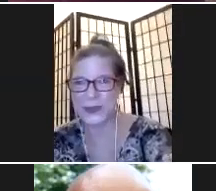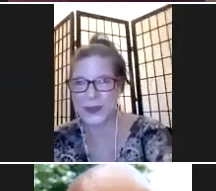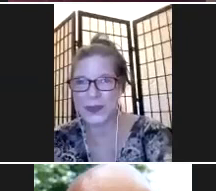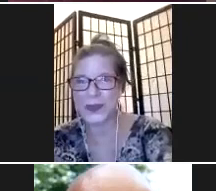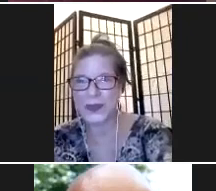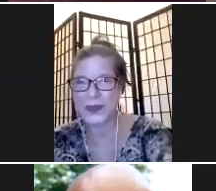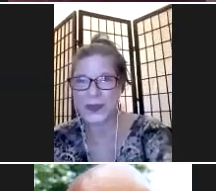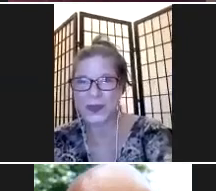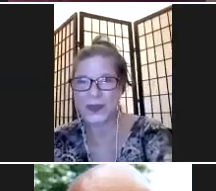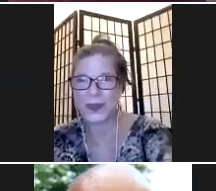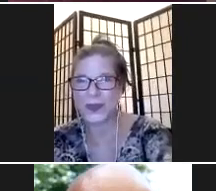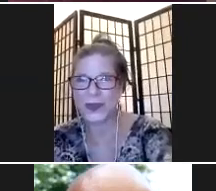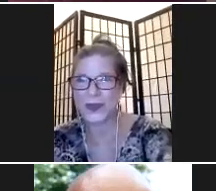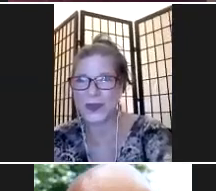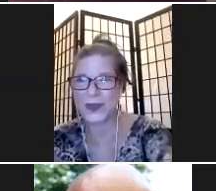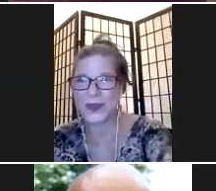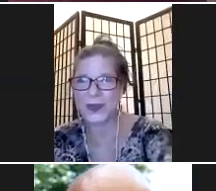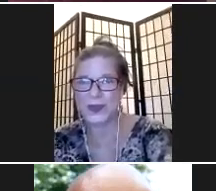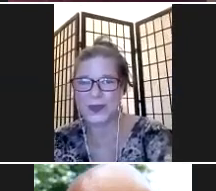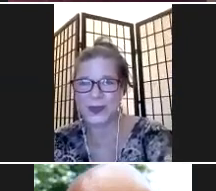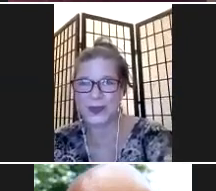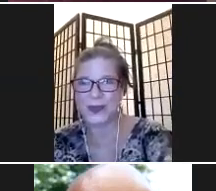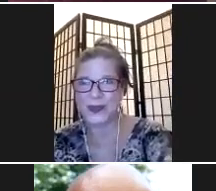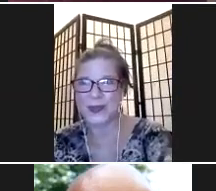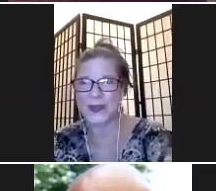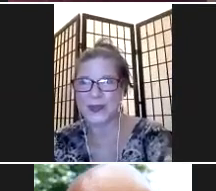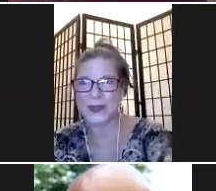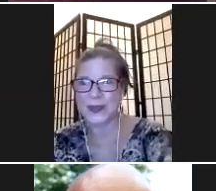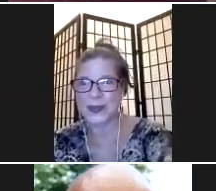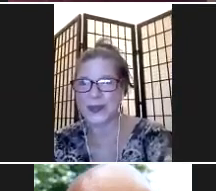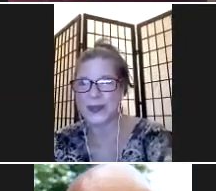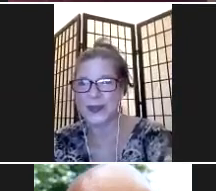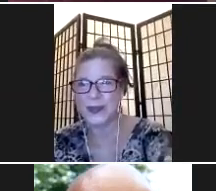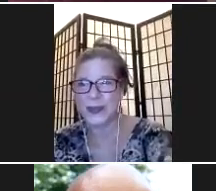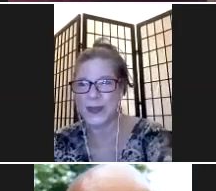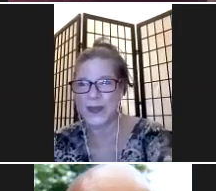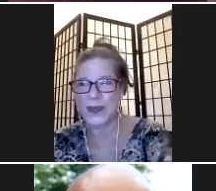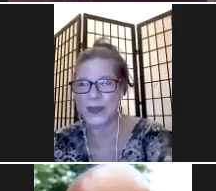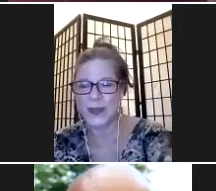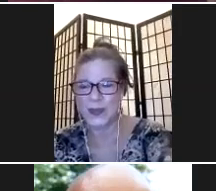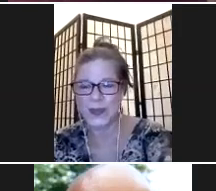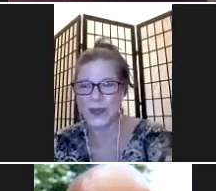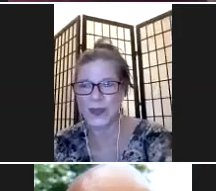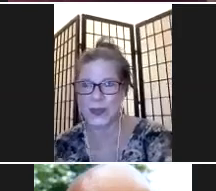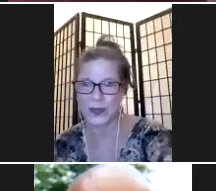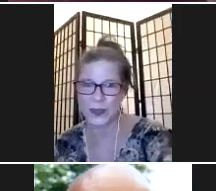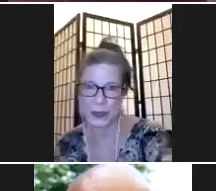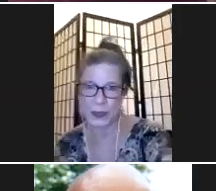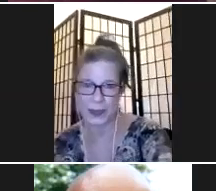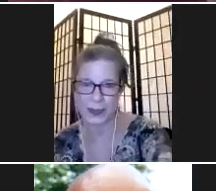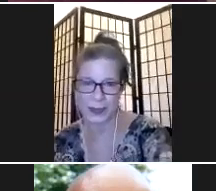that. Unless you know it's sign language. Understand and help end